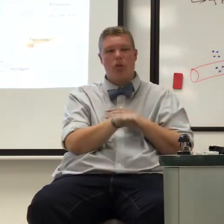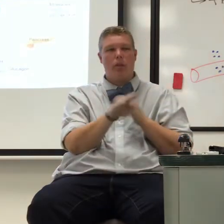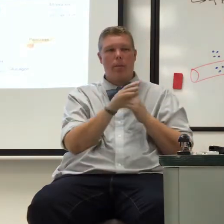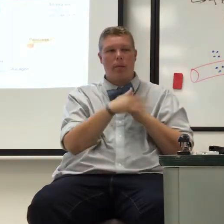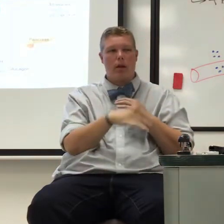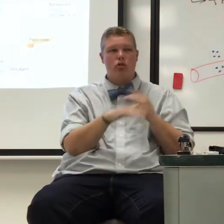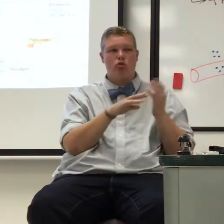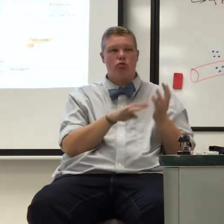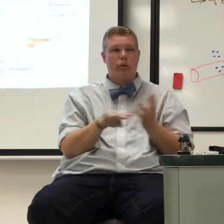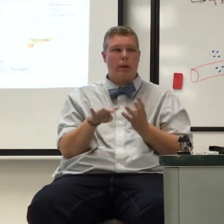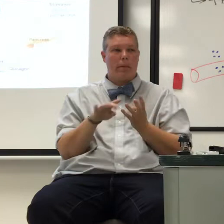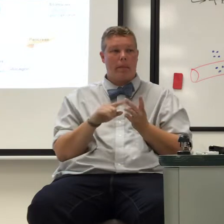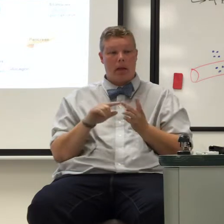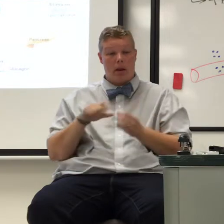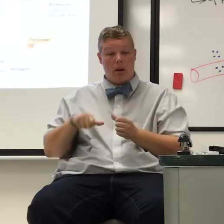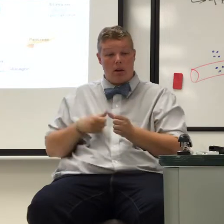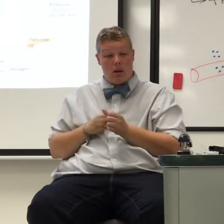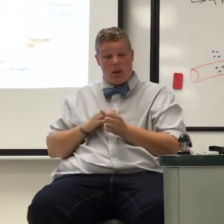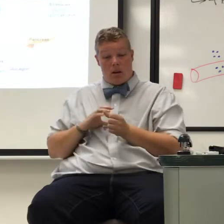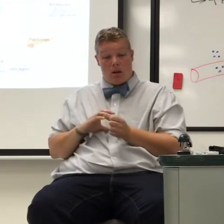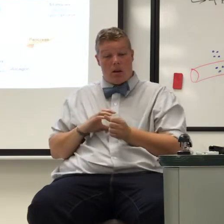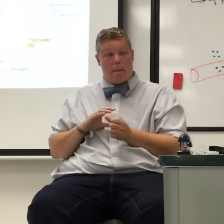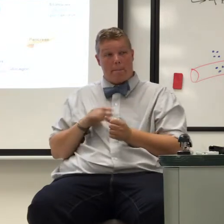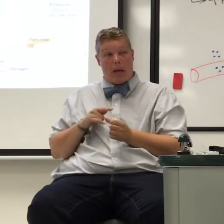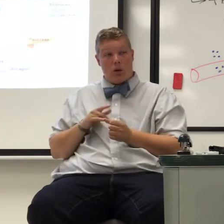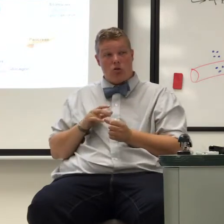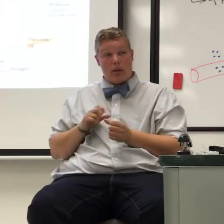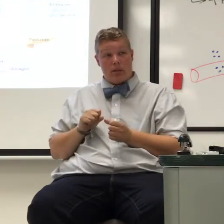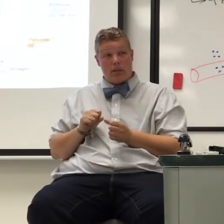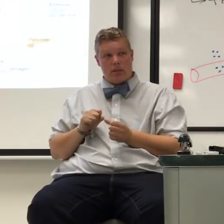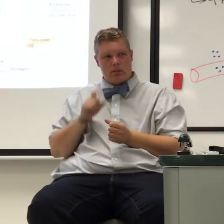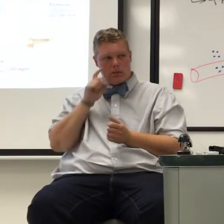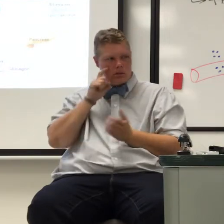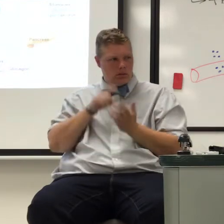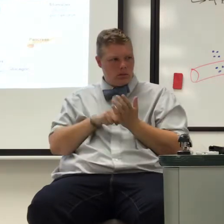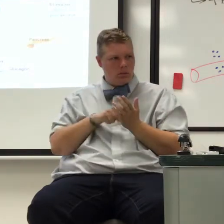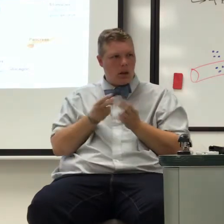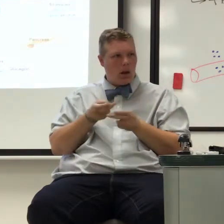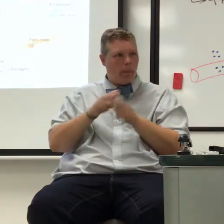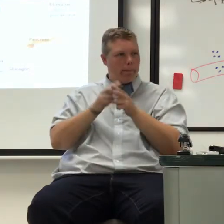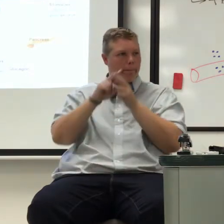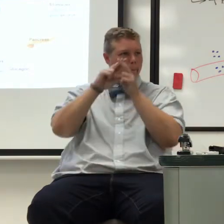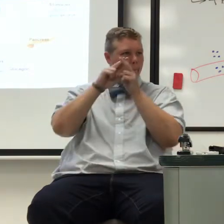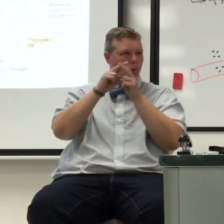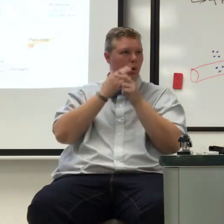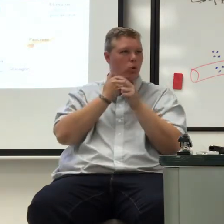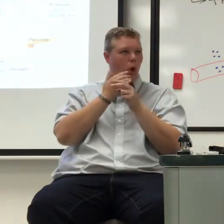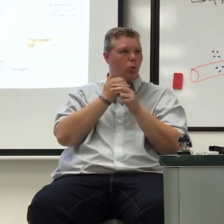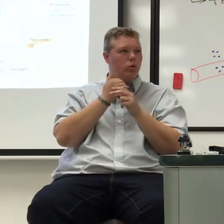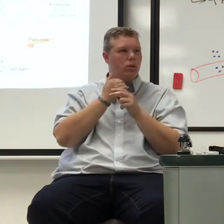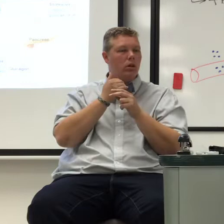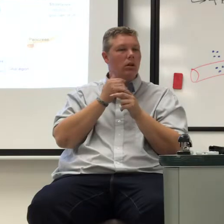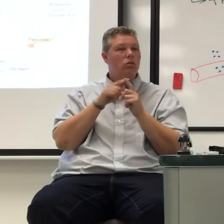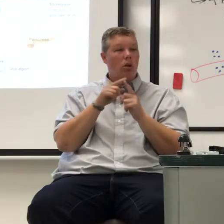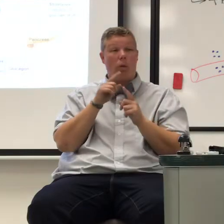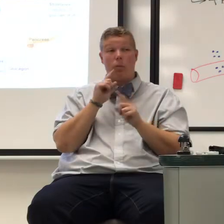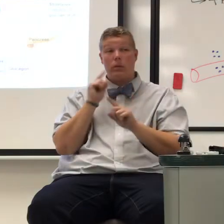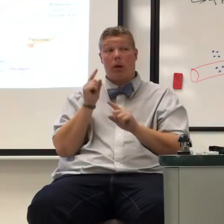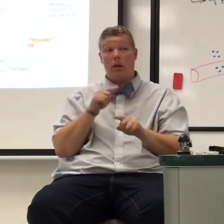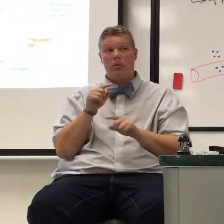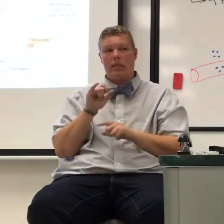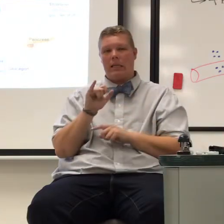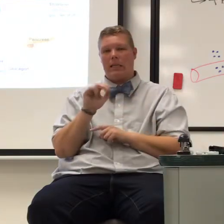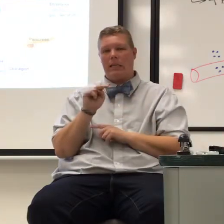And the pancreas had an ability to detect that increase in glucose. And in response, insulin was secreted. So now what you